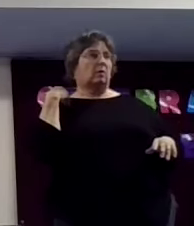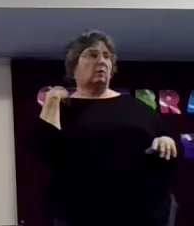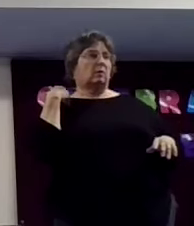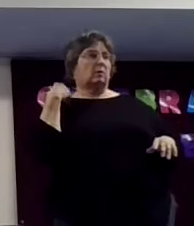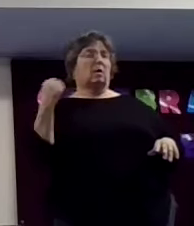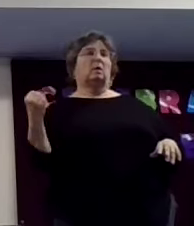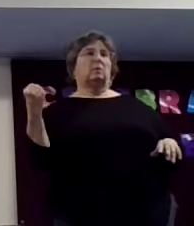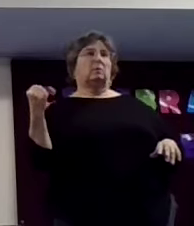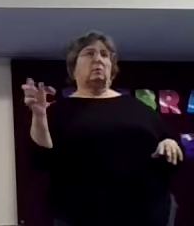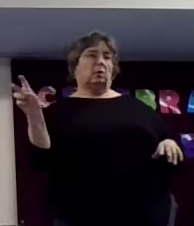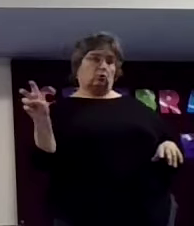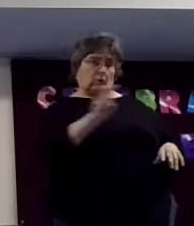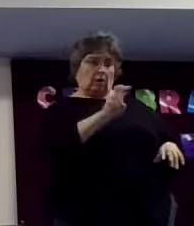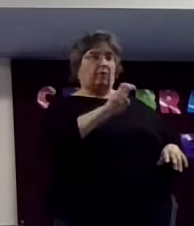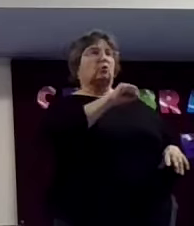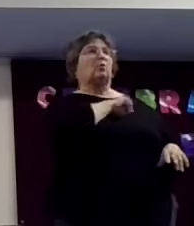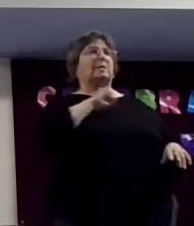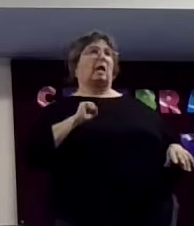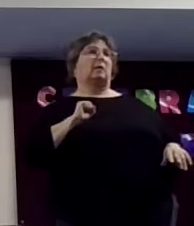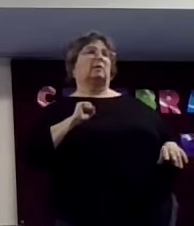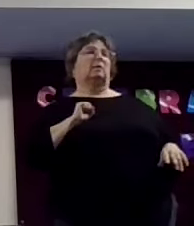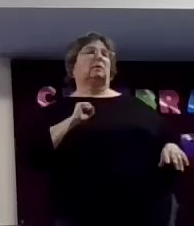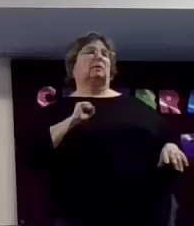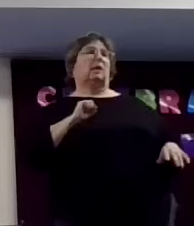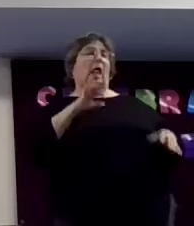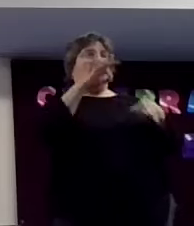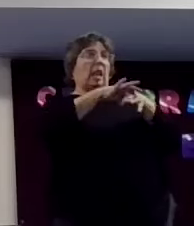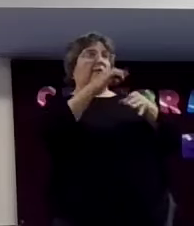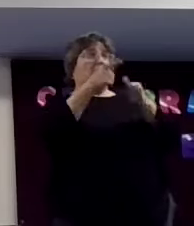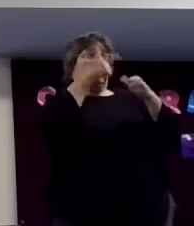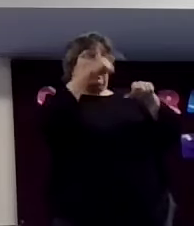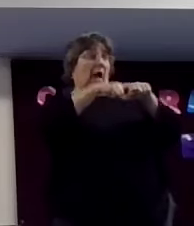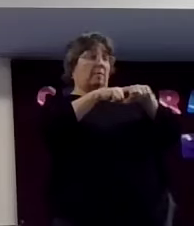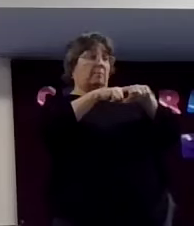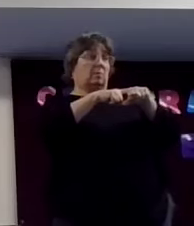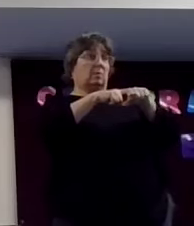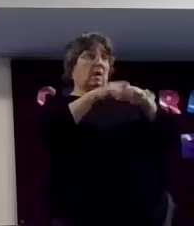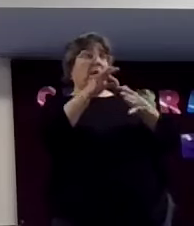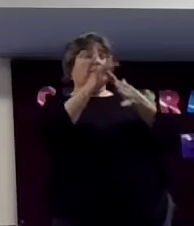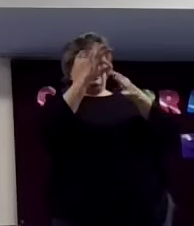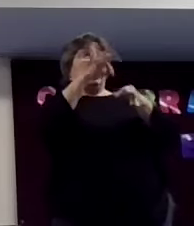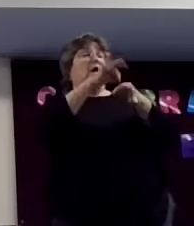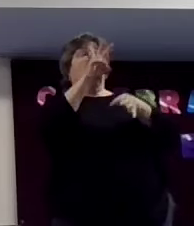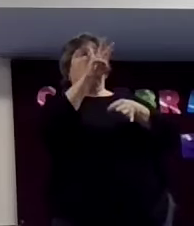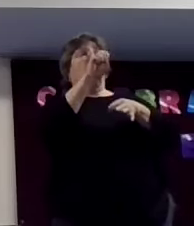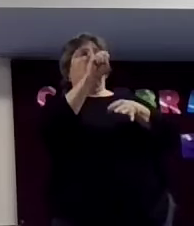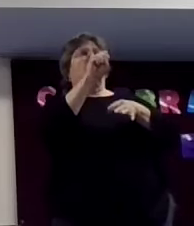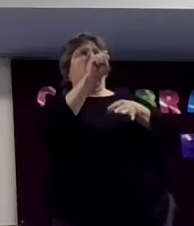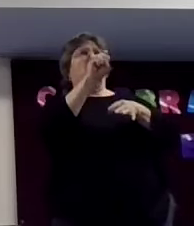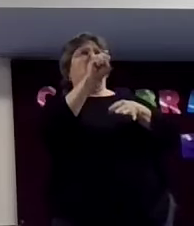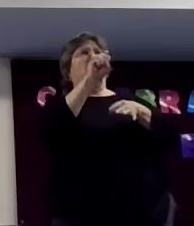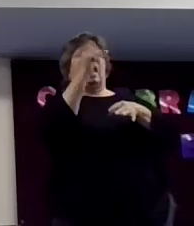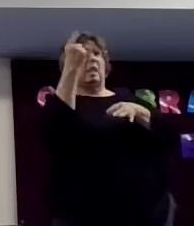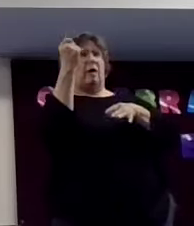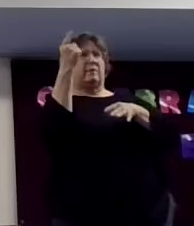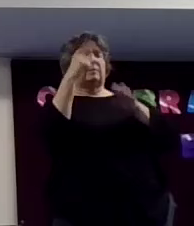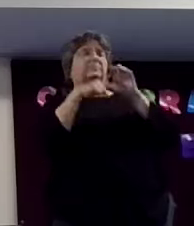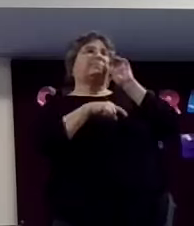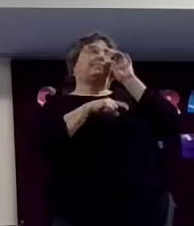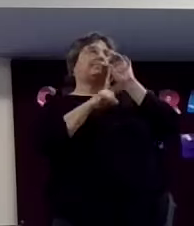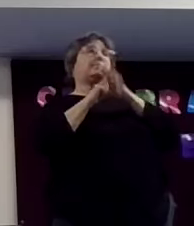I came into the Senate. We got elected for the first time in a special election in